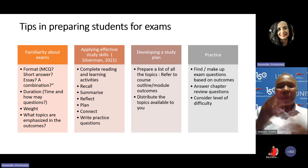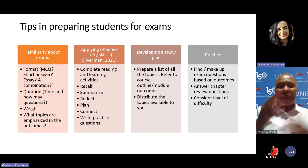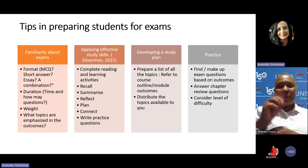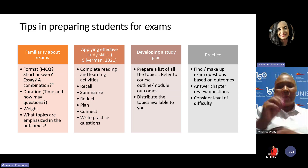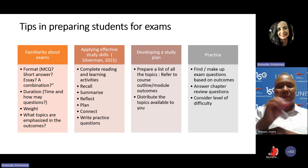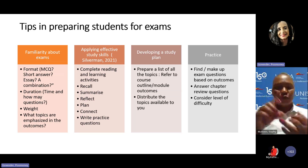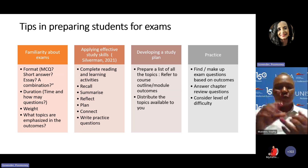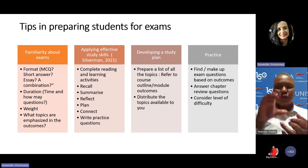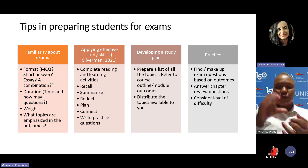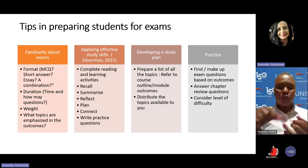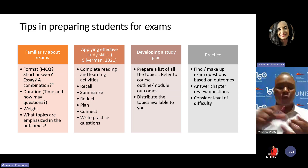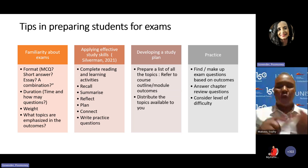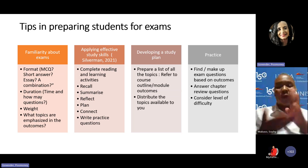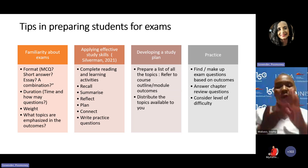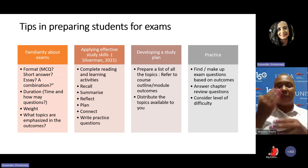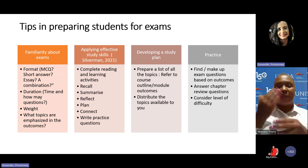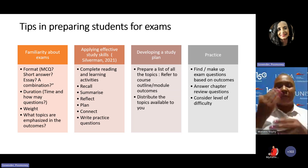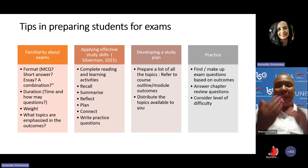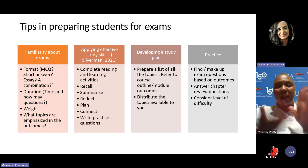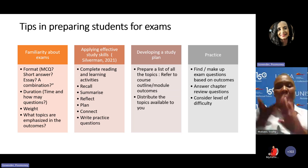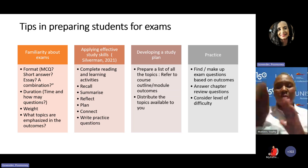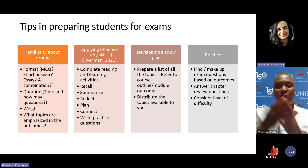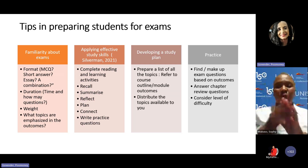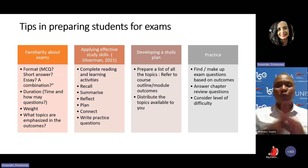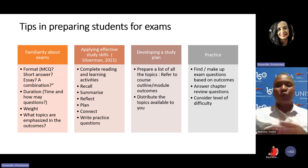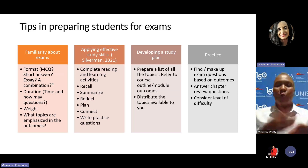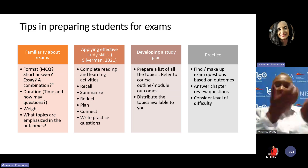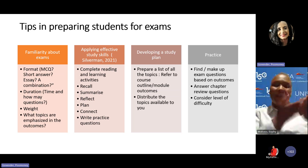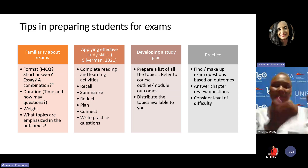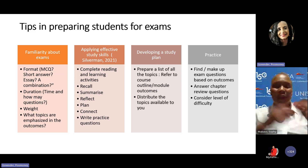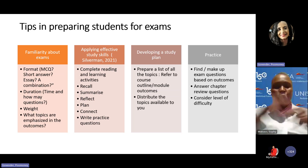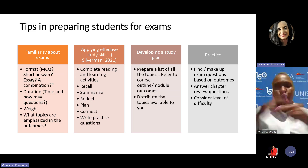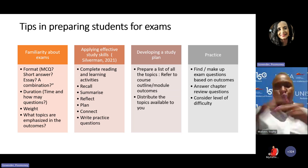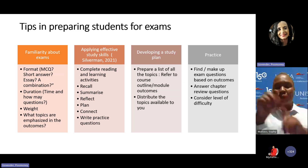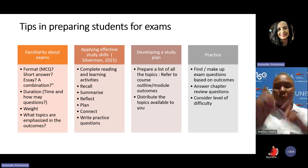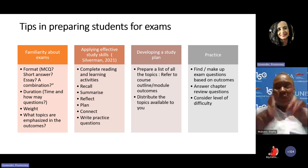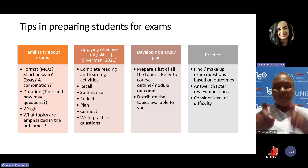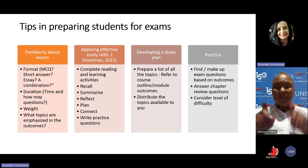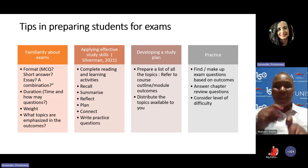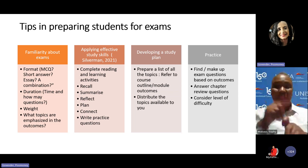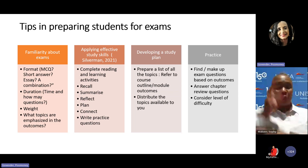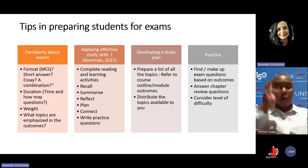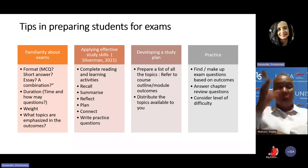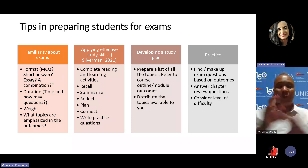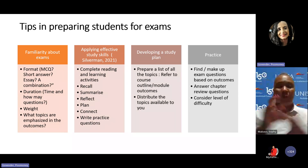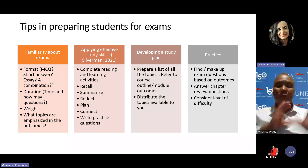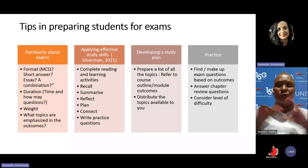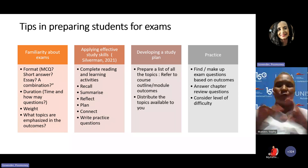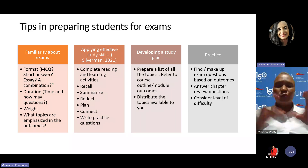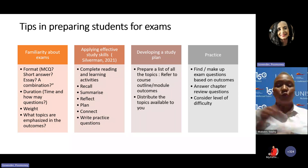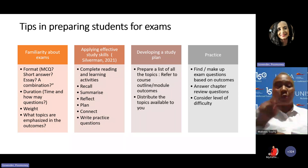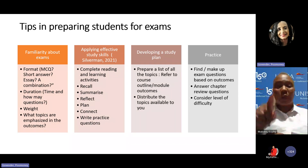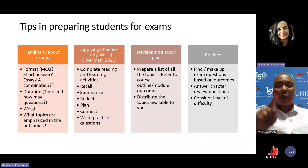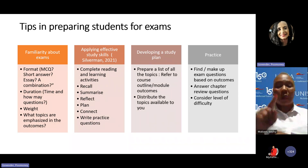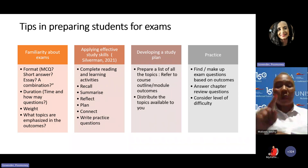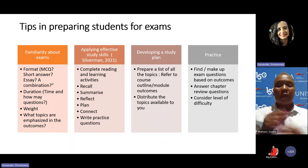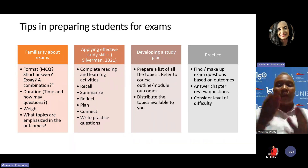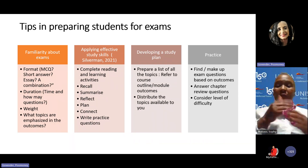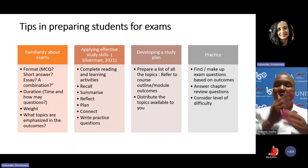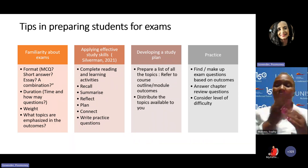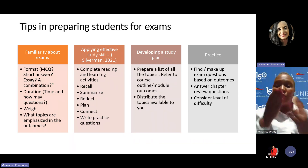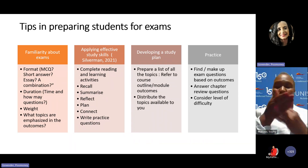or file upload, or an essay or short questions. And this will be communicated to you via your